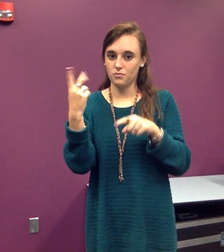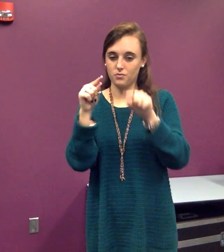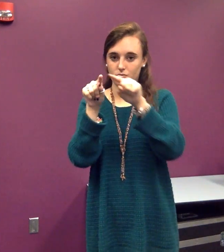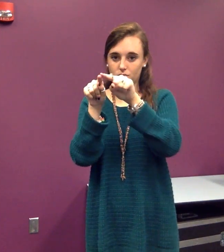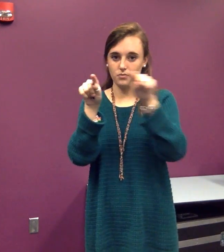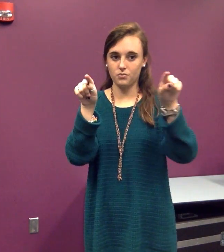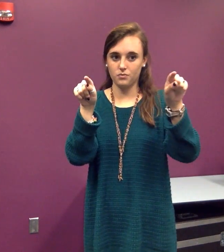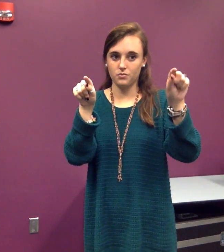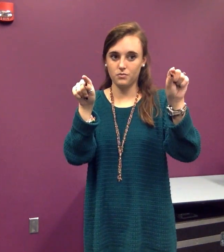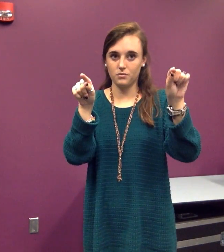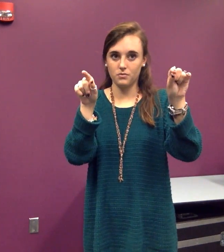ahead.